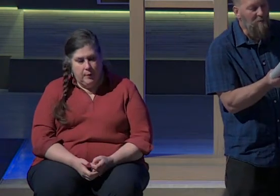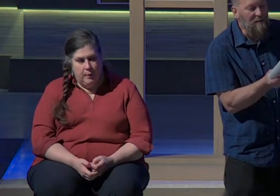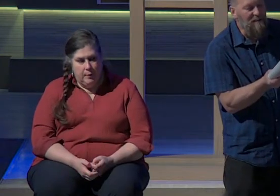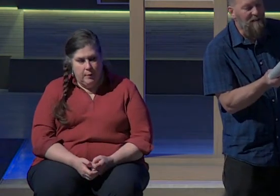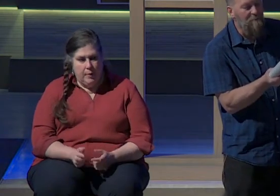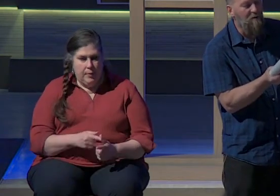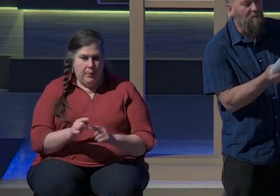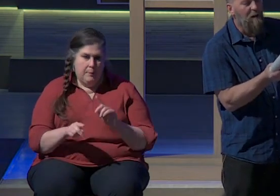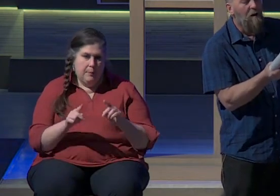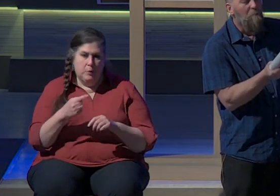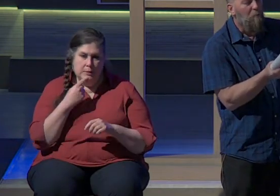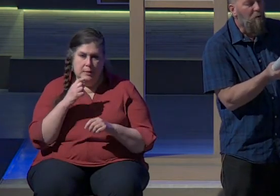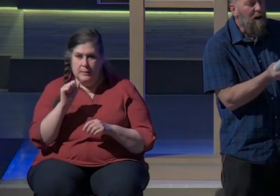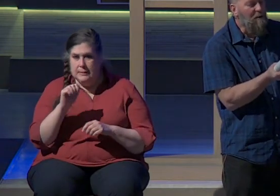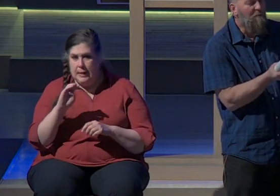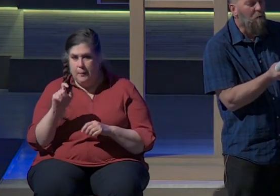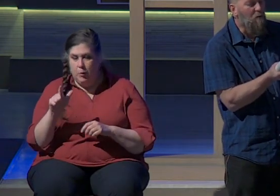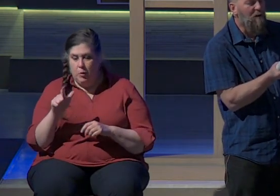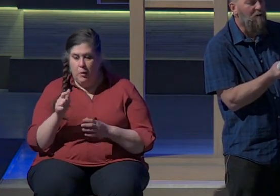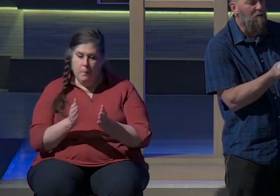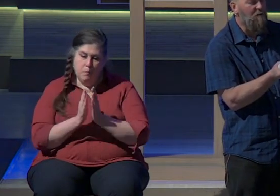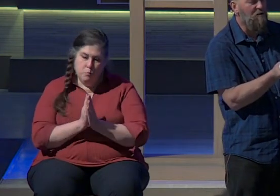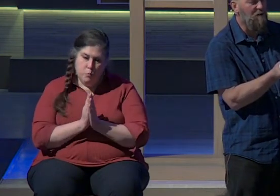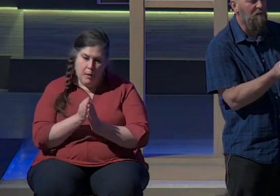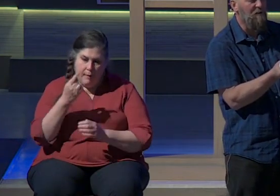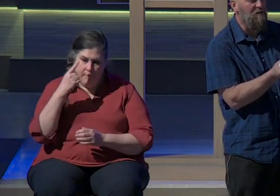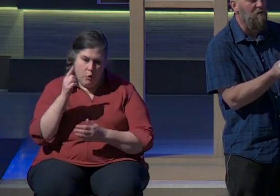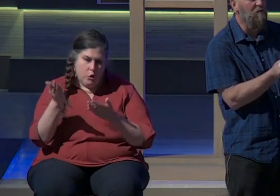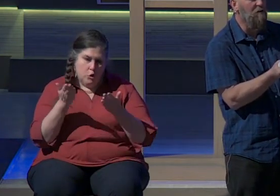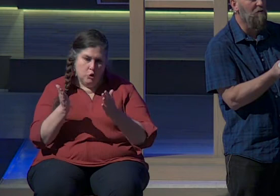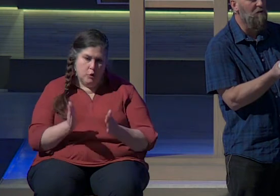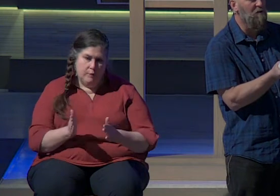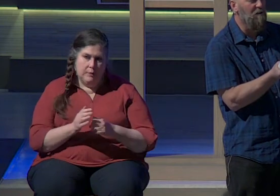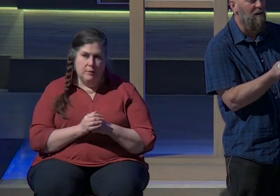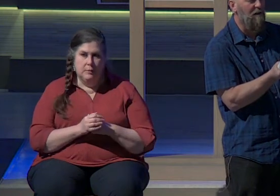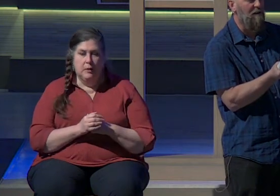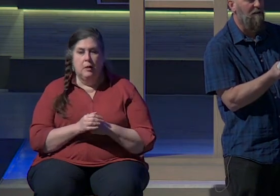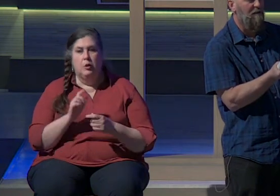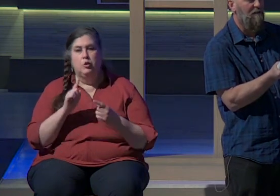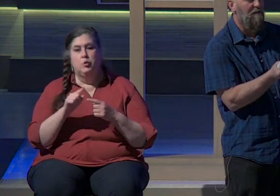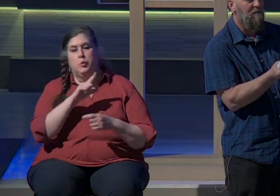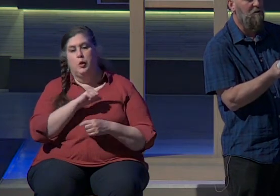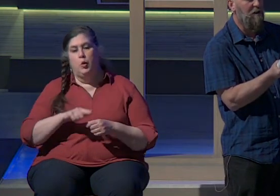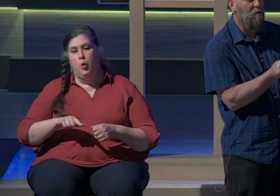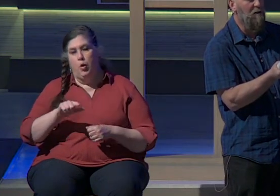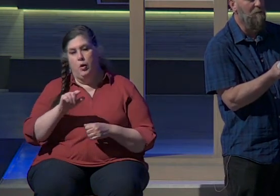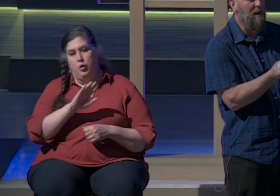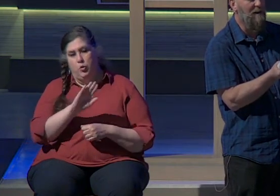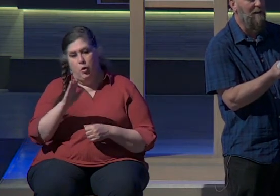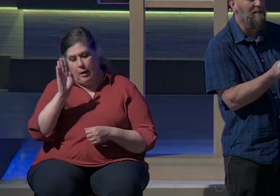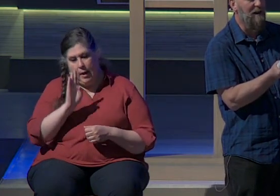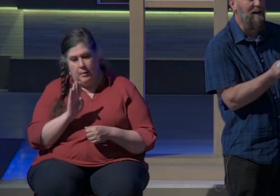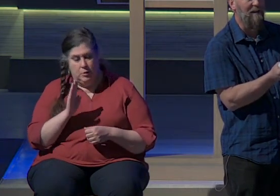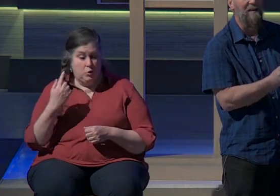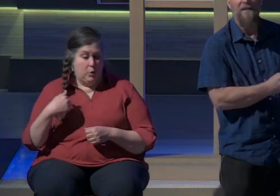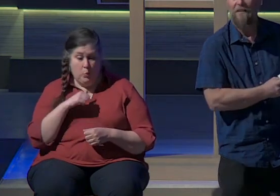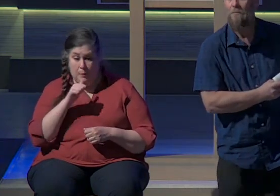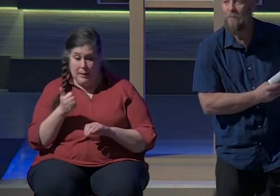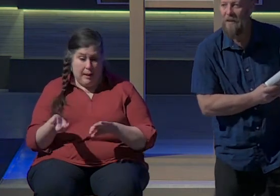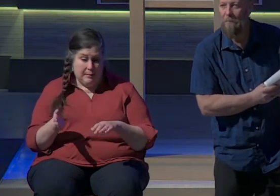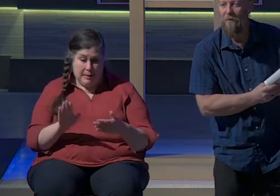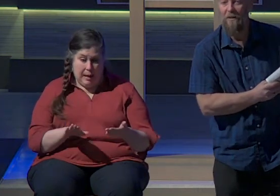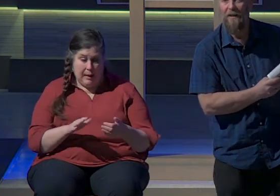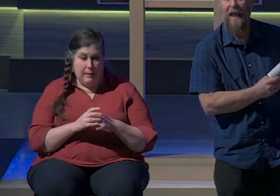all the people said to Samuel, "Pray for your servants to the Lord your God, so that we may not die."